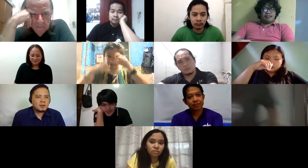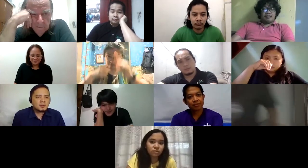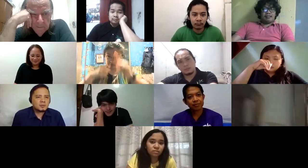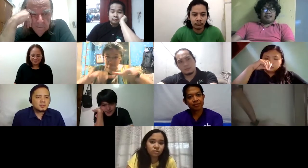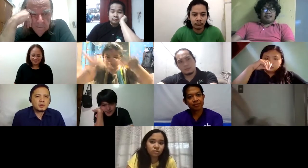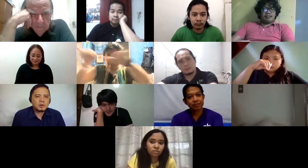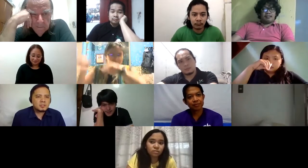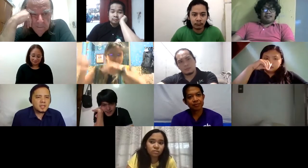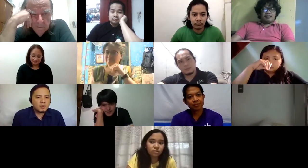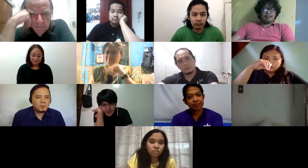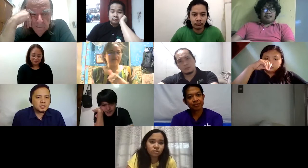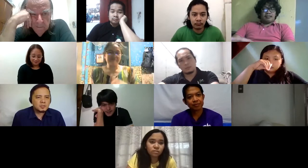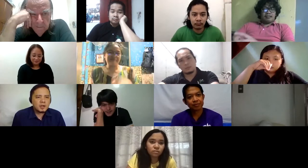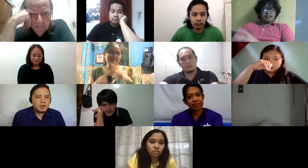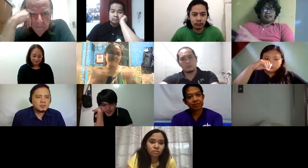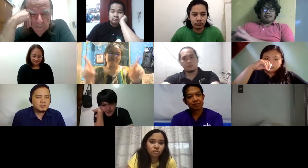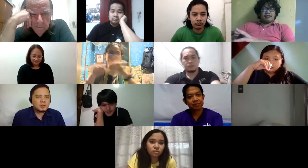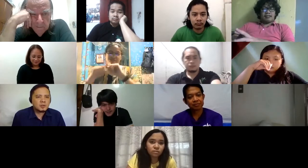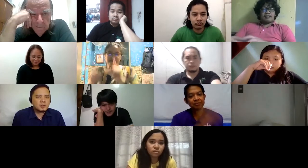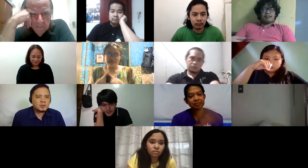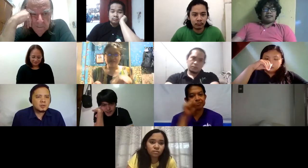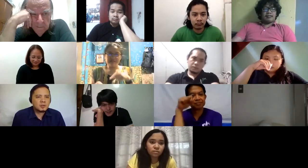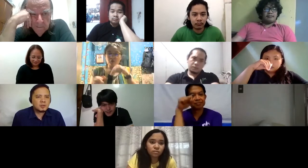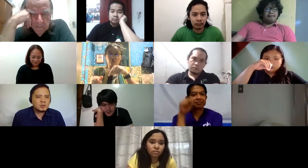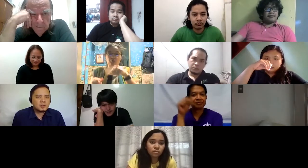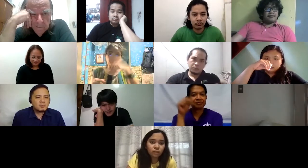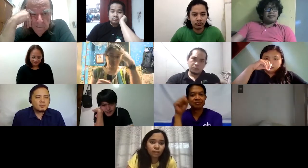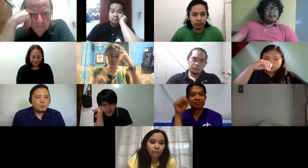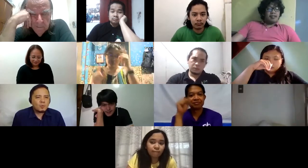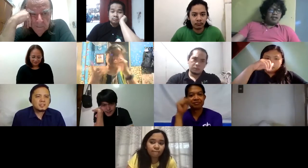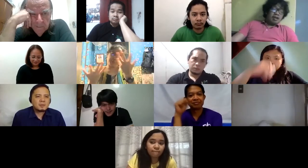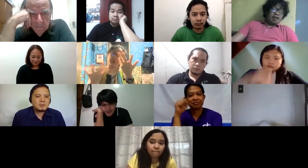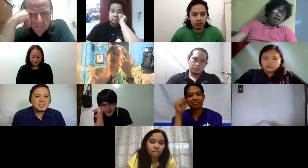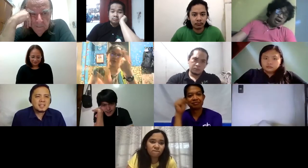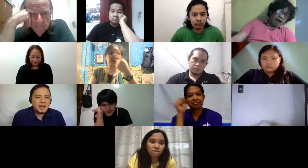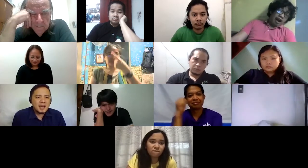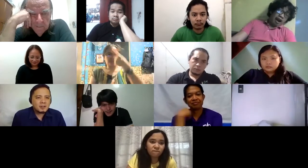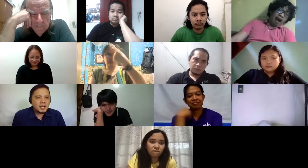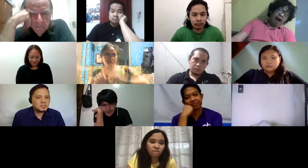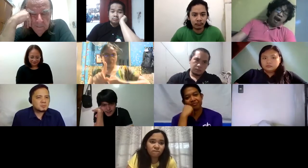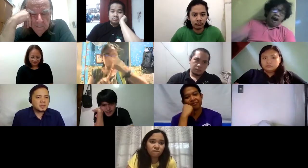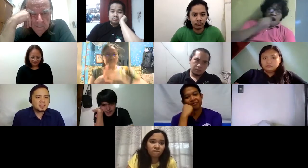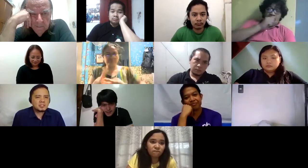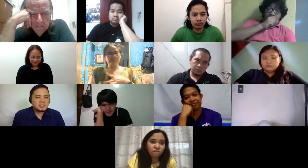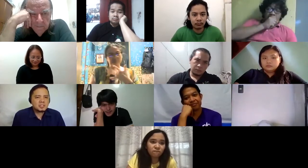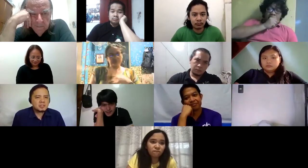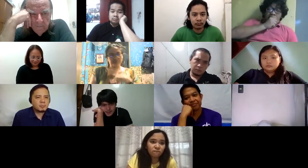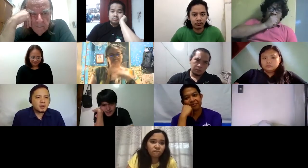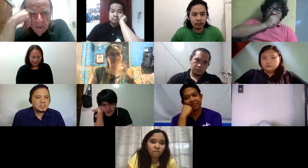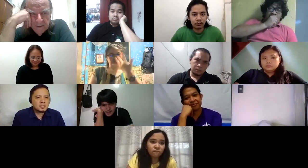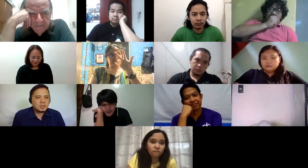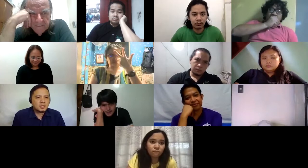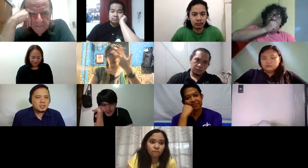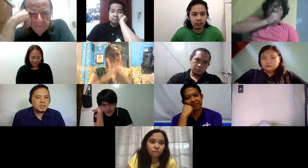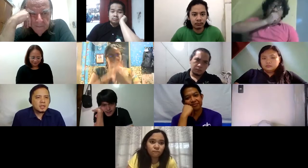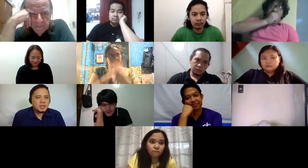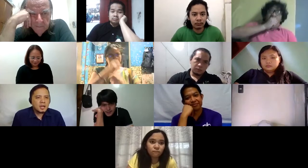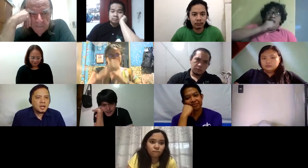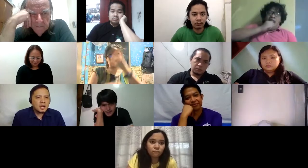don't understand what we're trying to do, because a lot of them want something standardized, but that's just not possible, especially